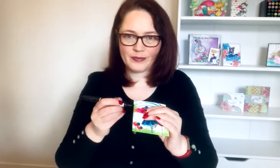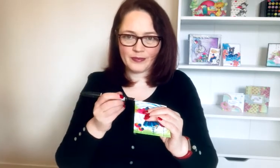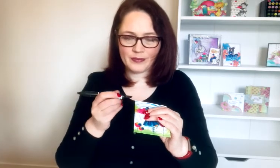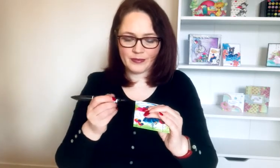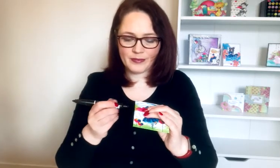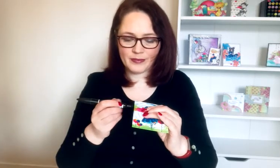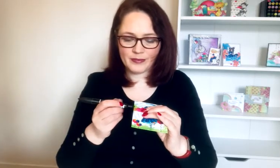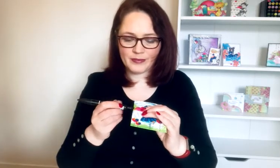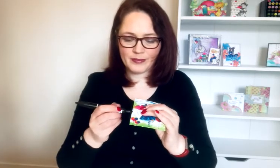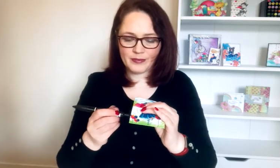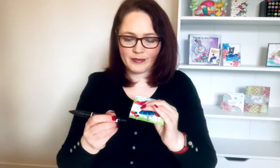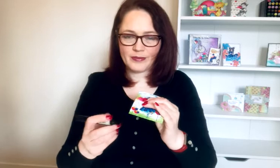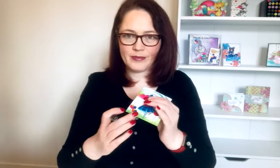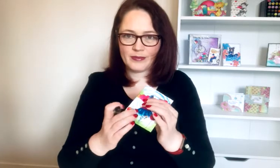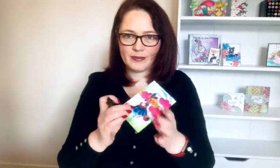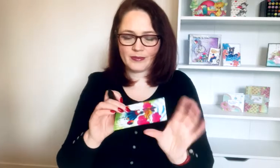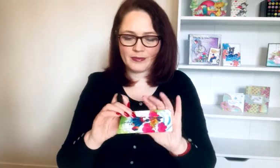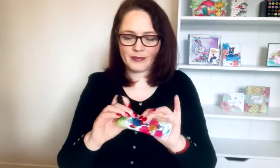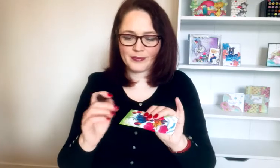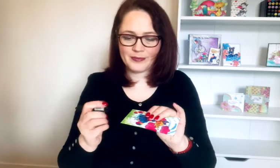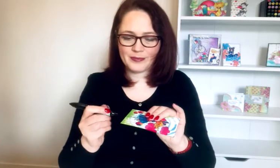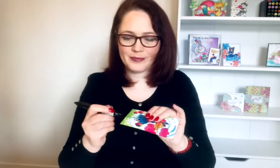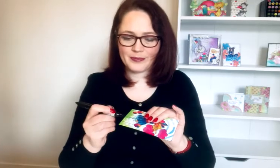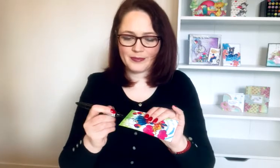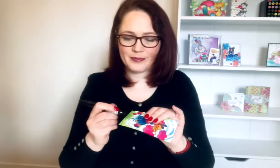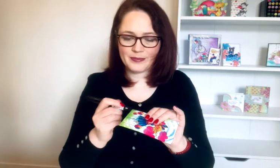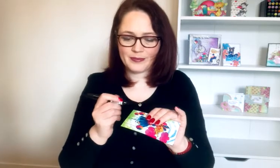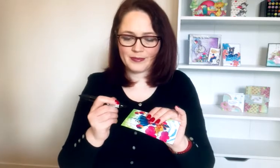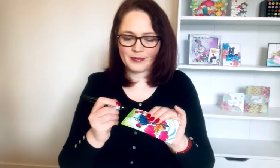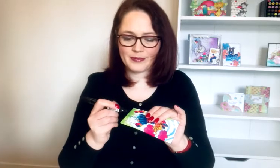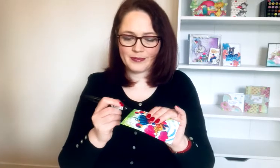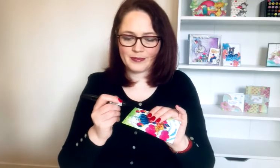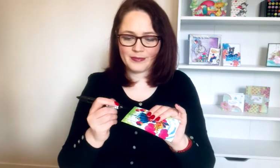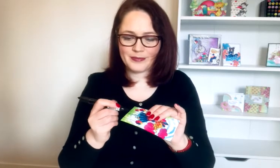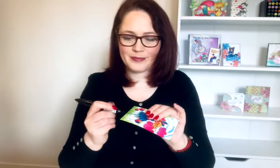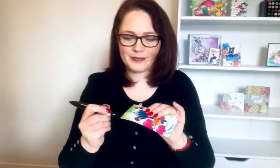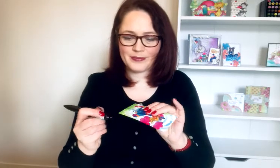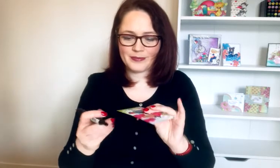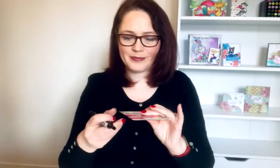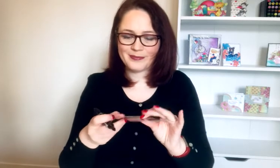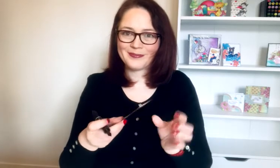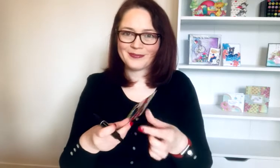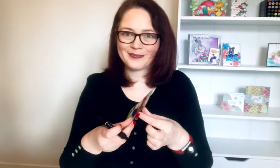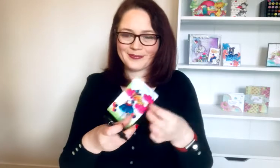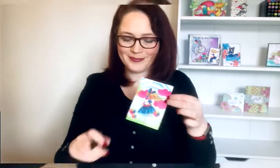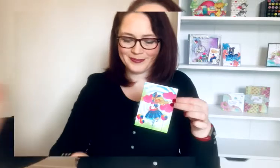just done with the black pen and drawing around the edge of the topper to create that frame.